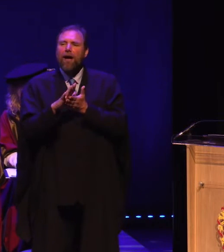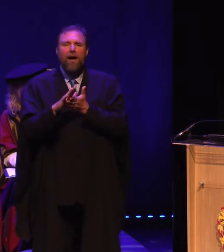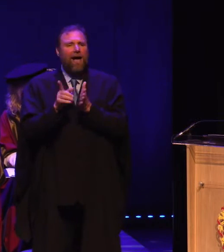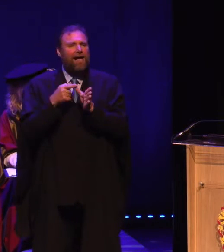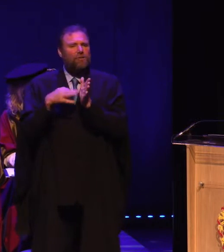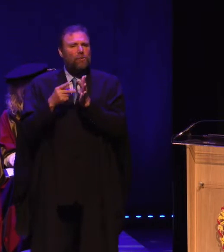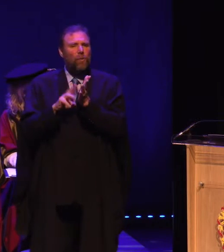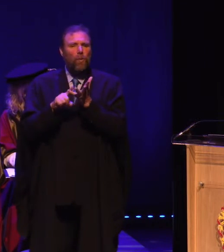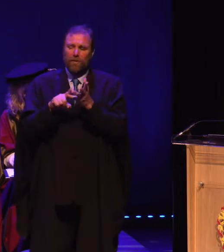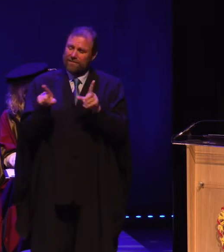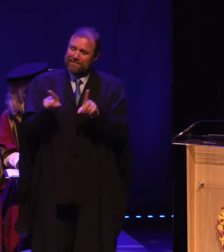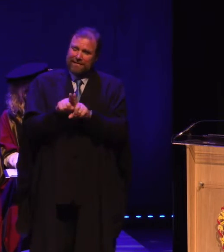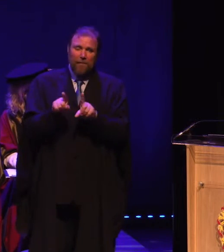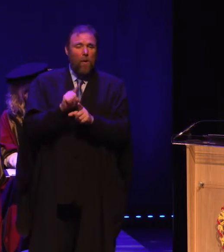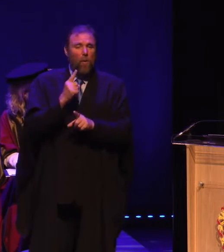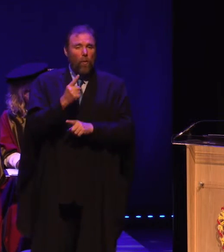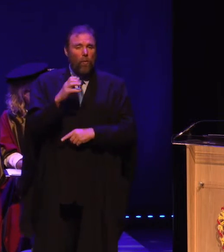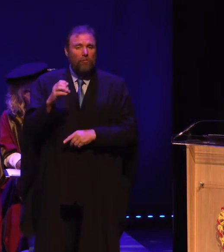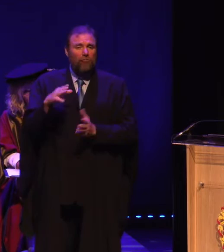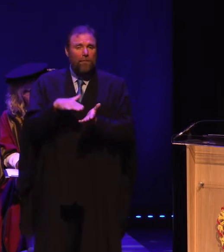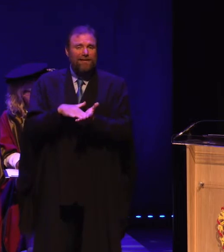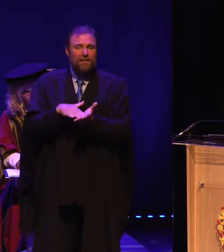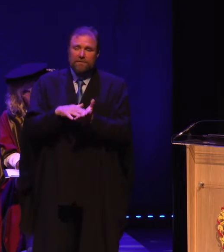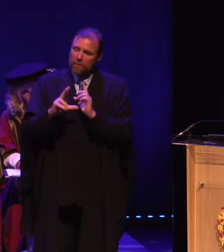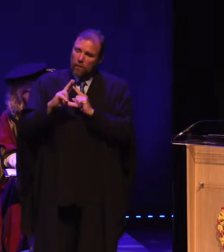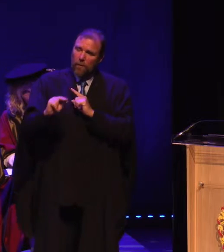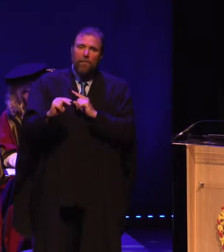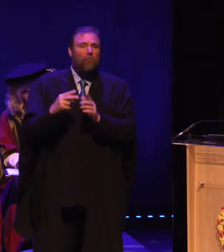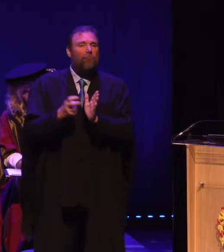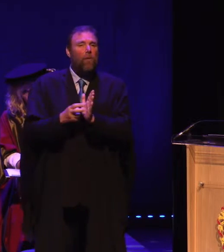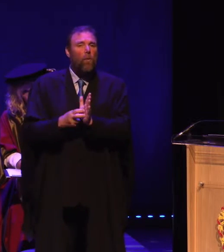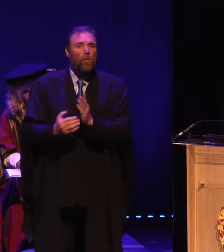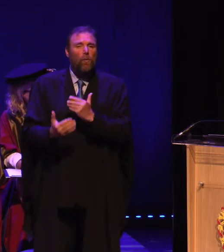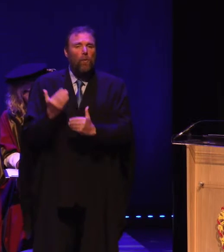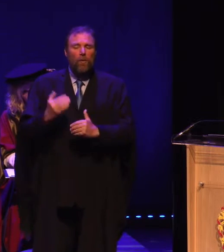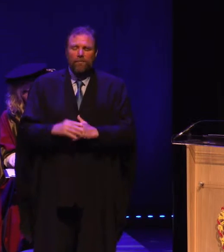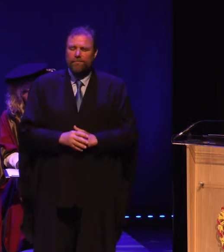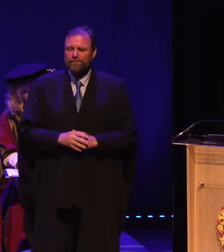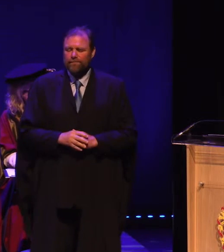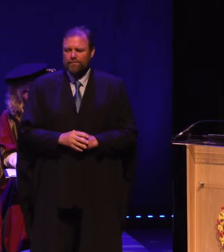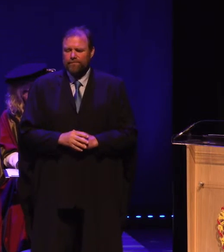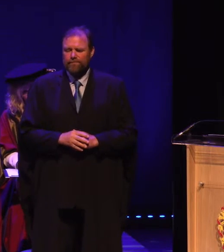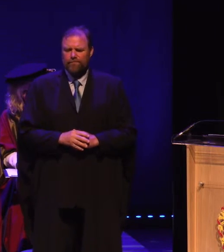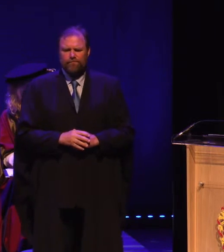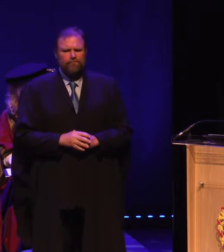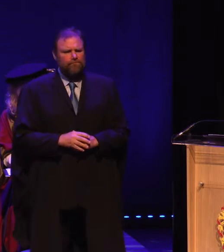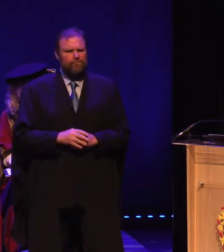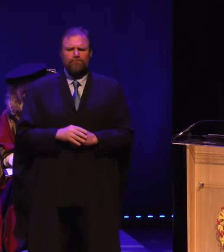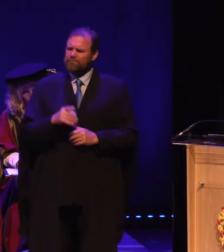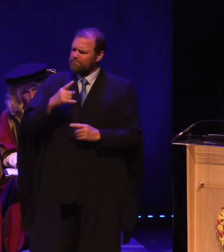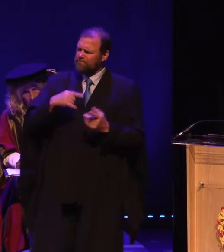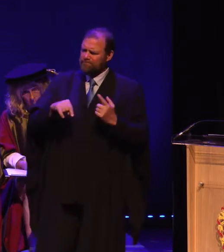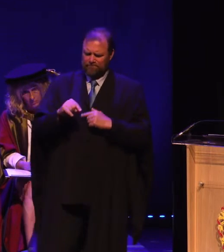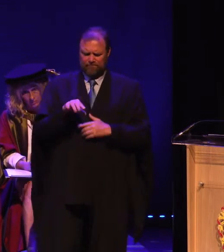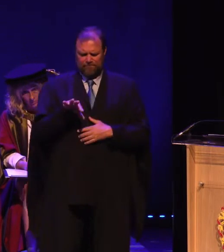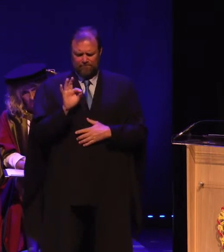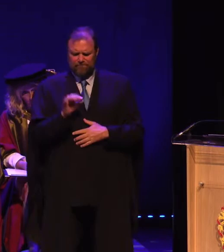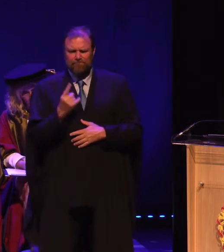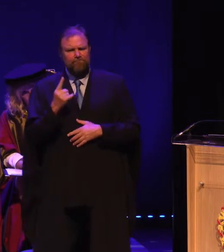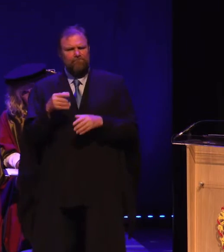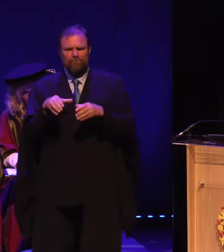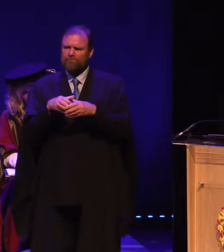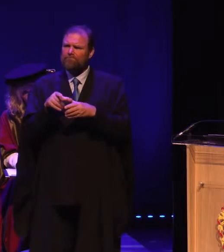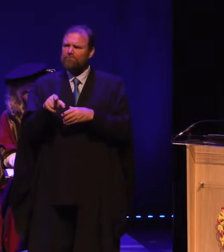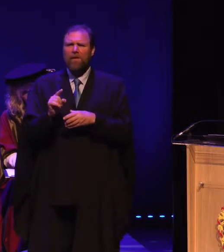record at the same event. And having been selected last year as one of four UK centres for